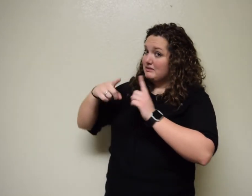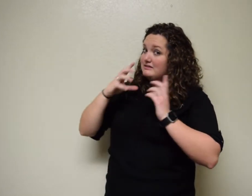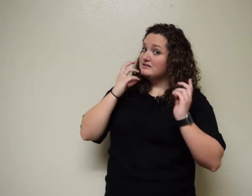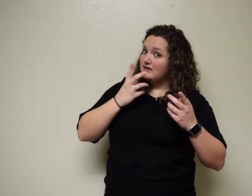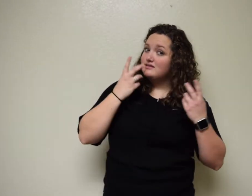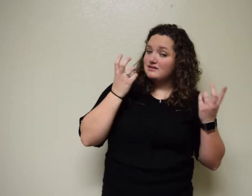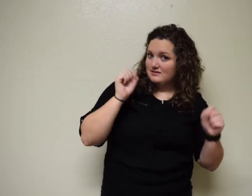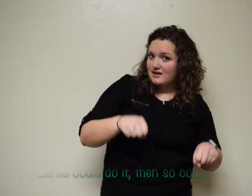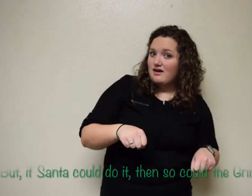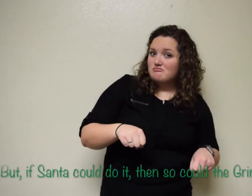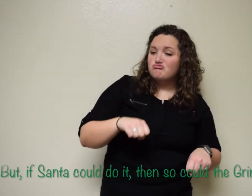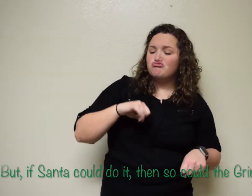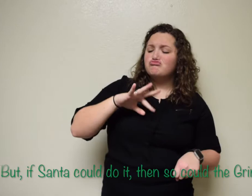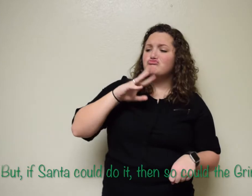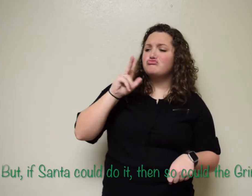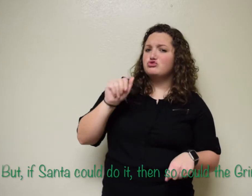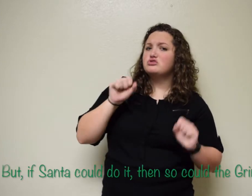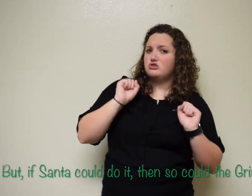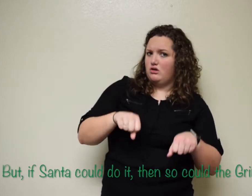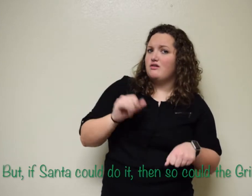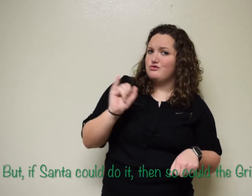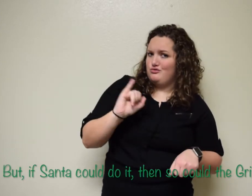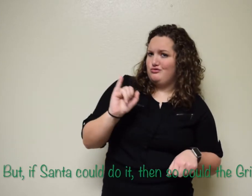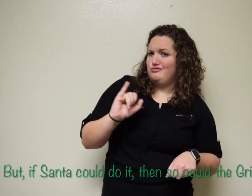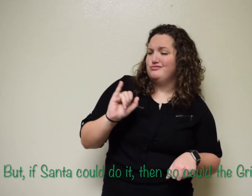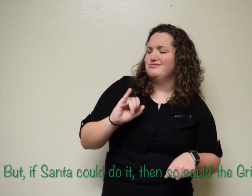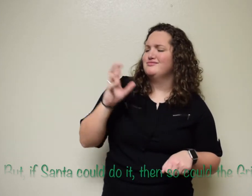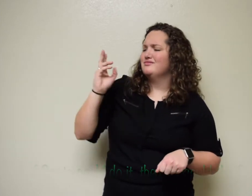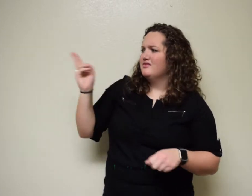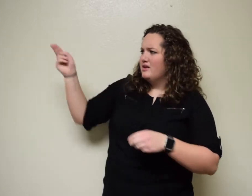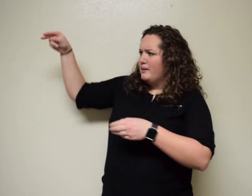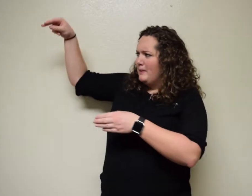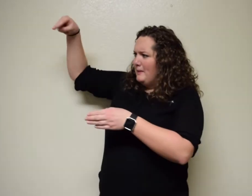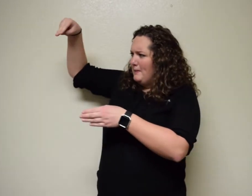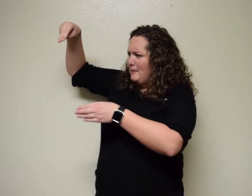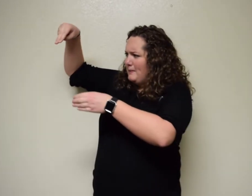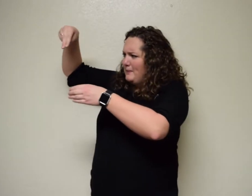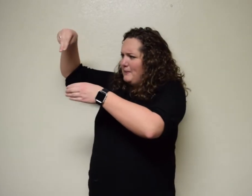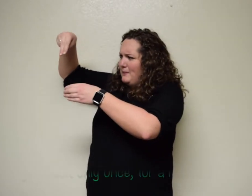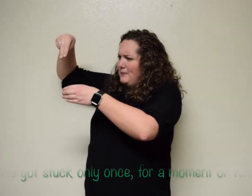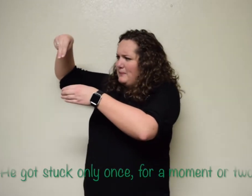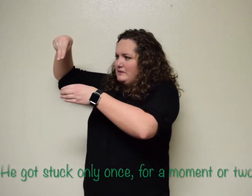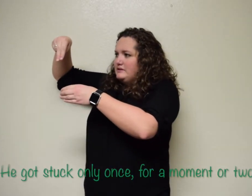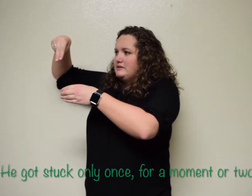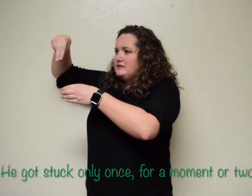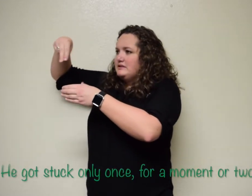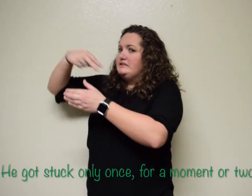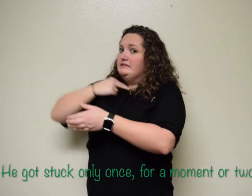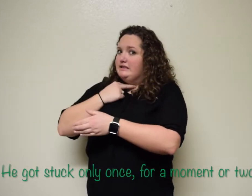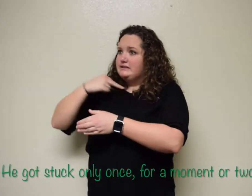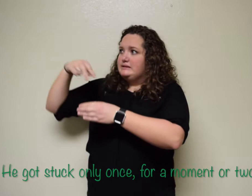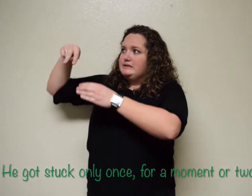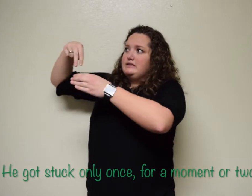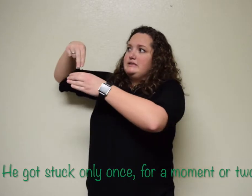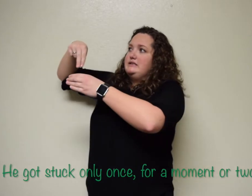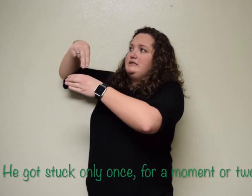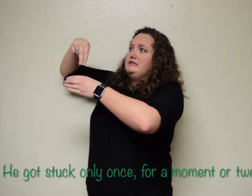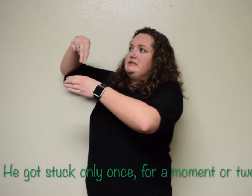it then so could the Grinch he got stuck only once for a moment or two